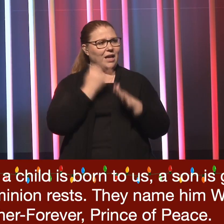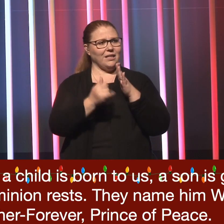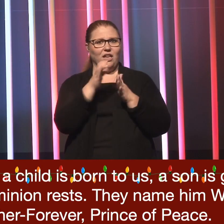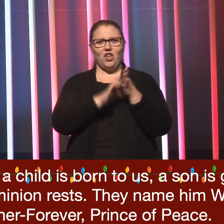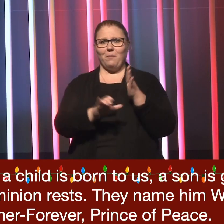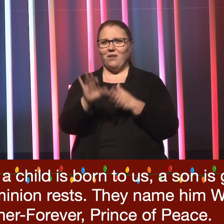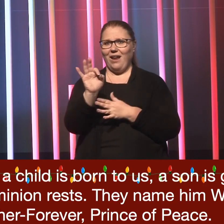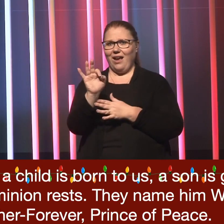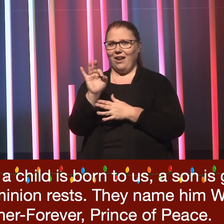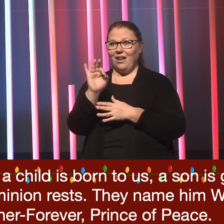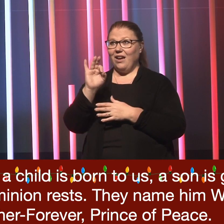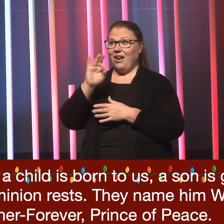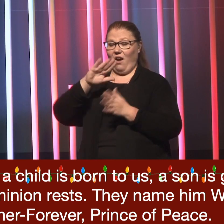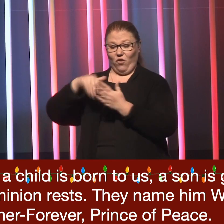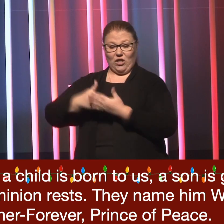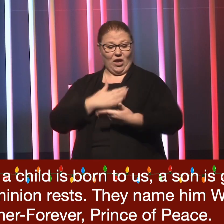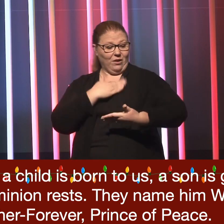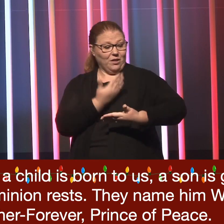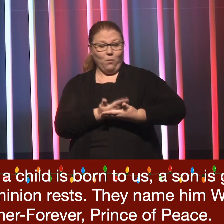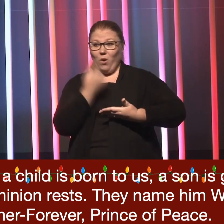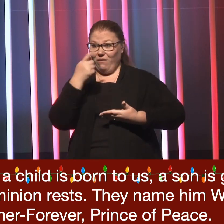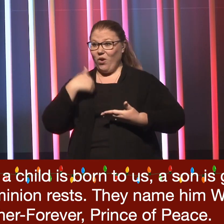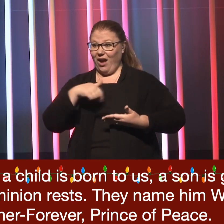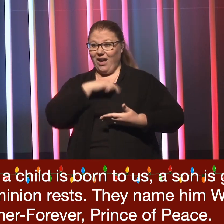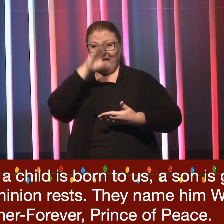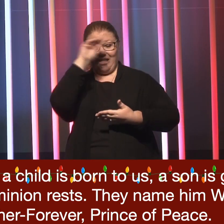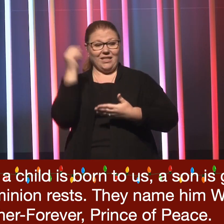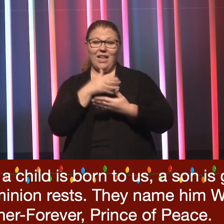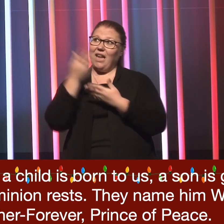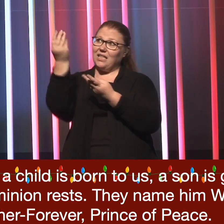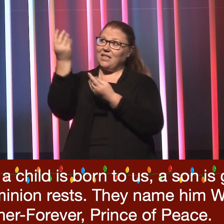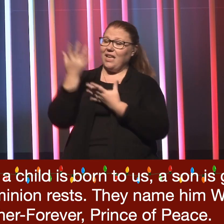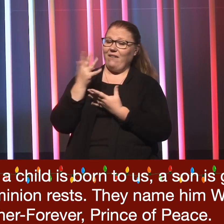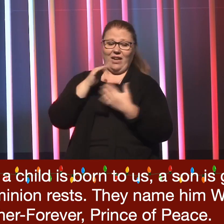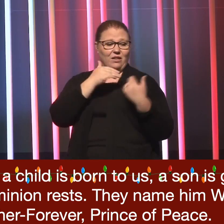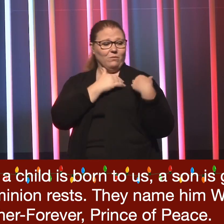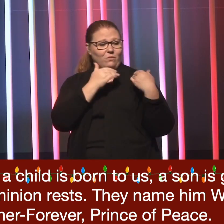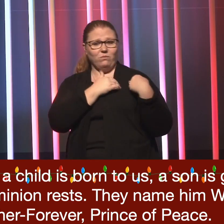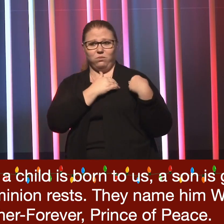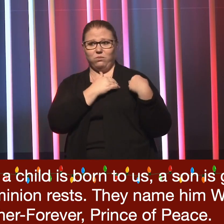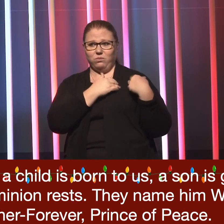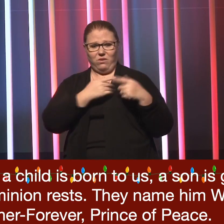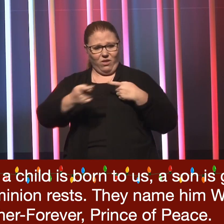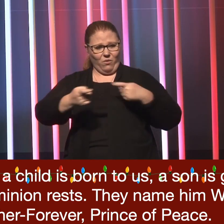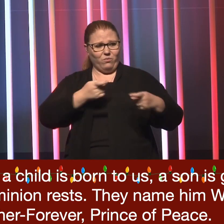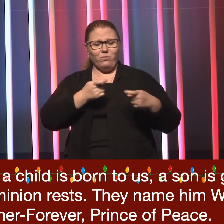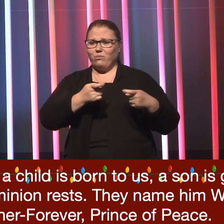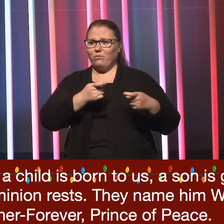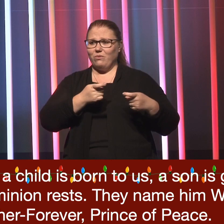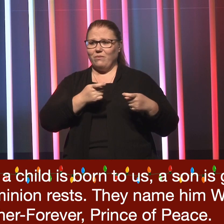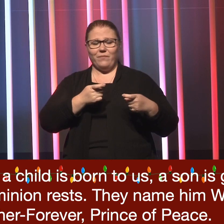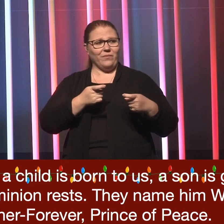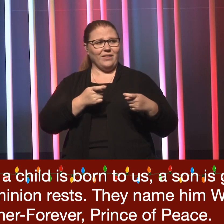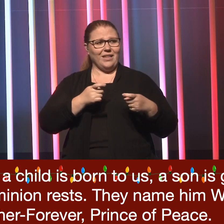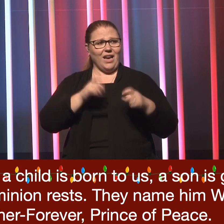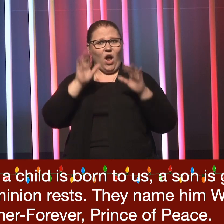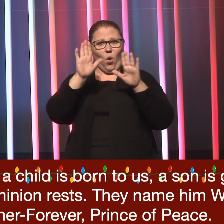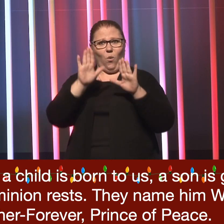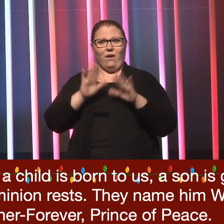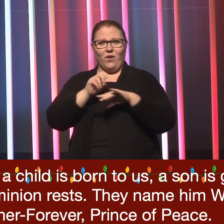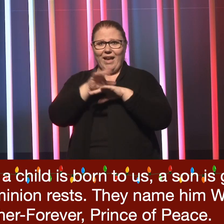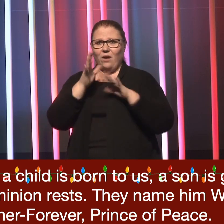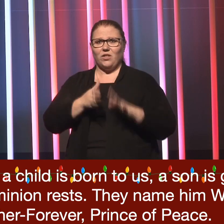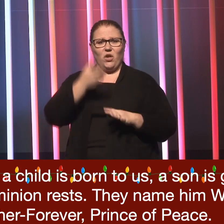for a child is born to us. A son is given to us. Upon his shoulder dominion rests. They name him Wonder Counselor, God